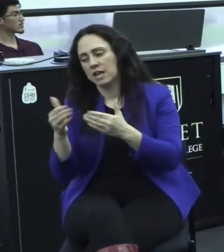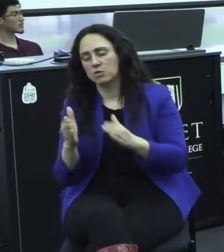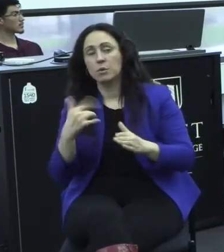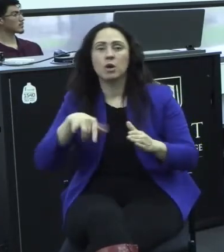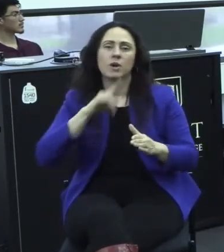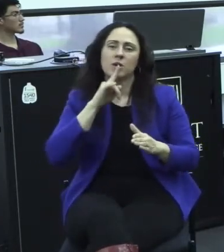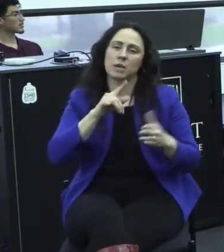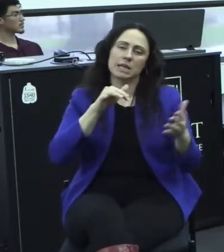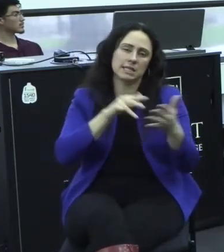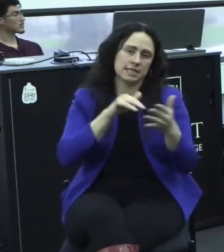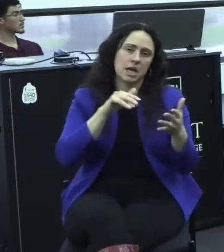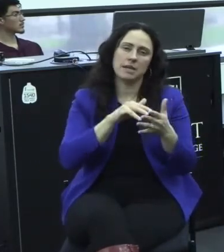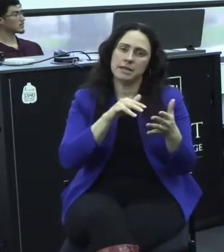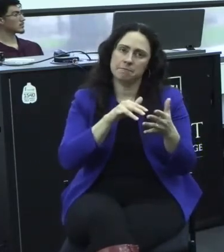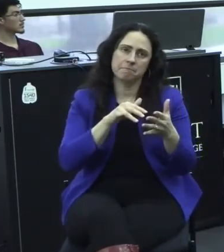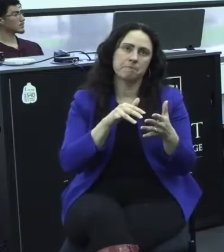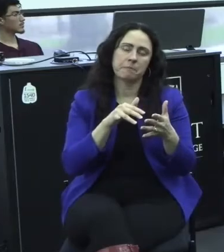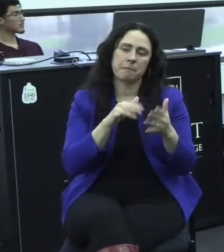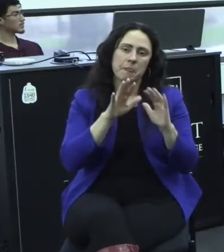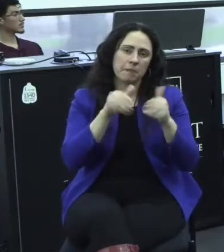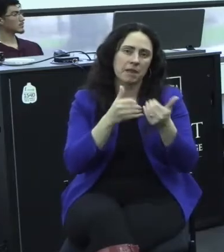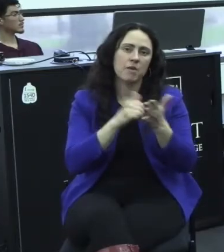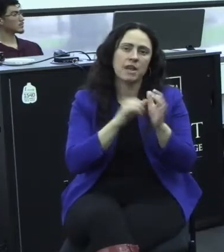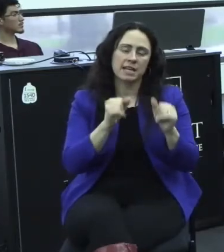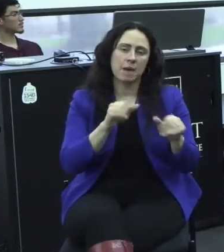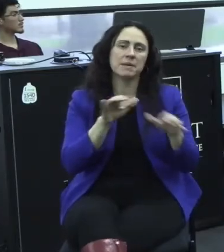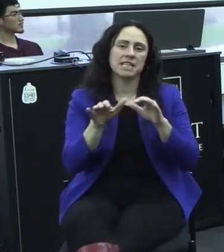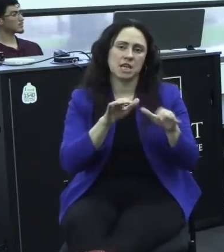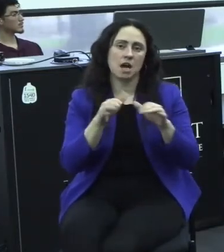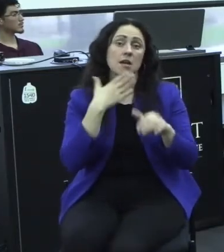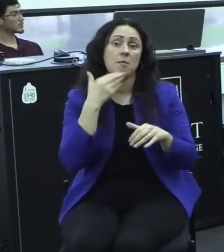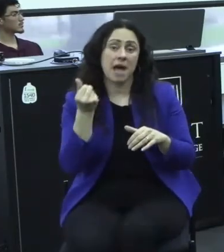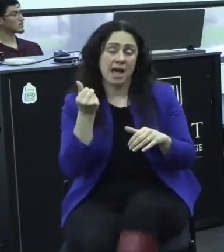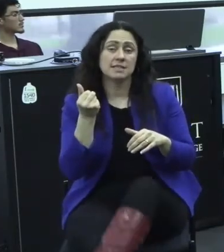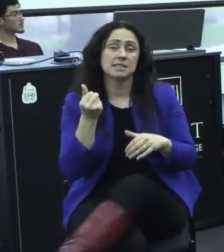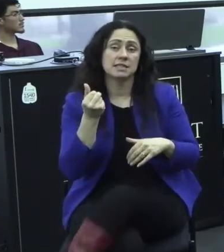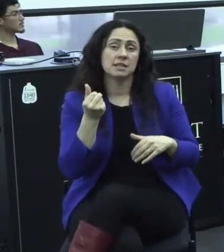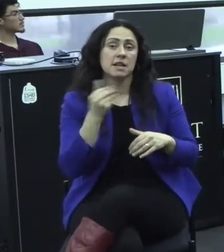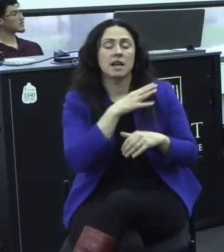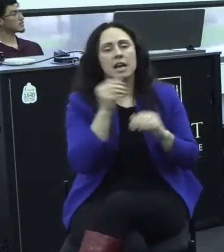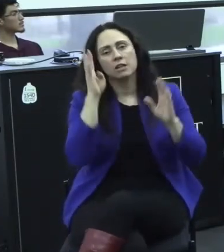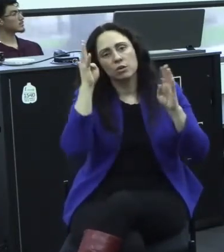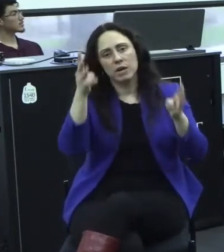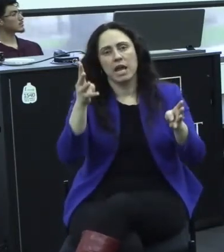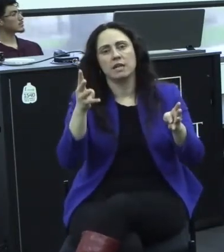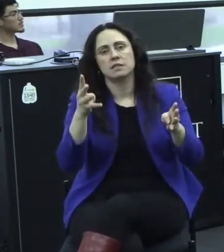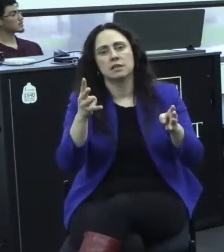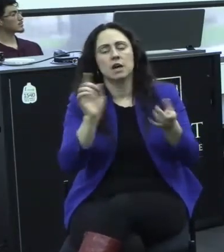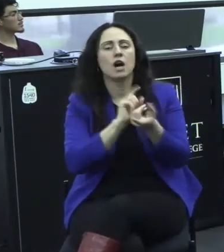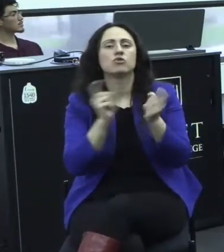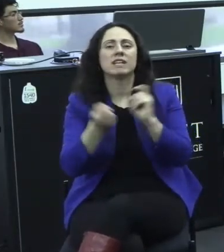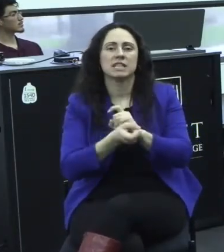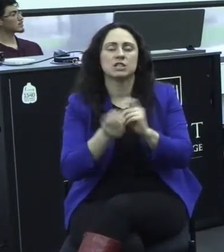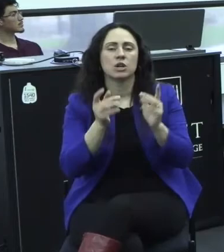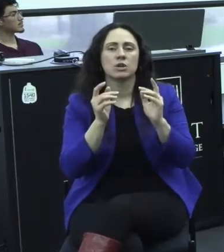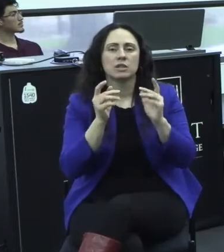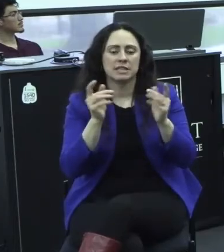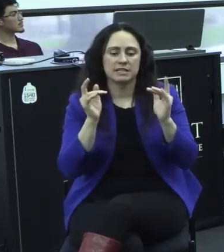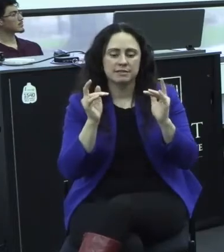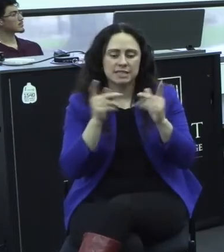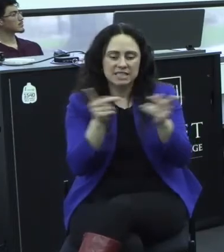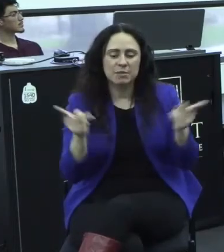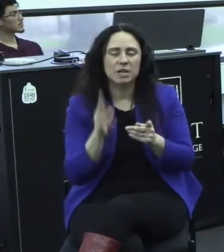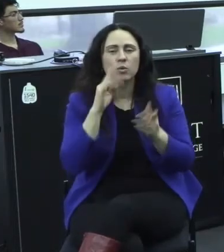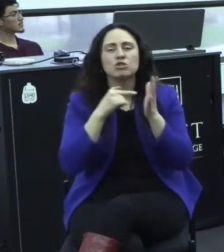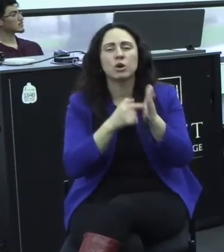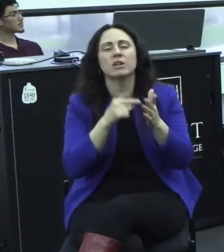really studied how that can be done best, and create transitional spaces. And I'll show you an